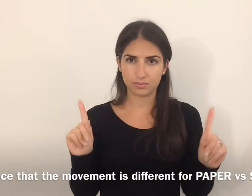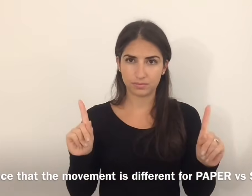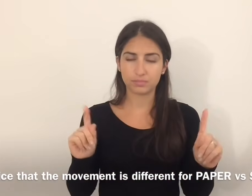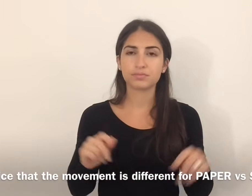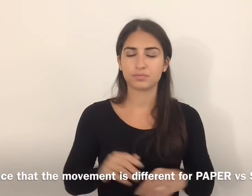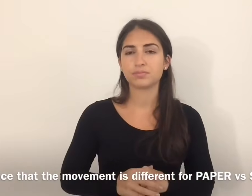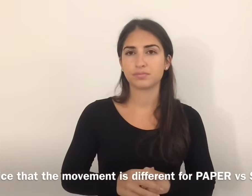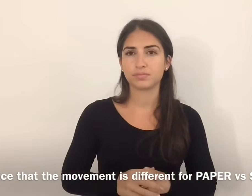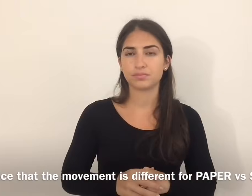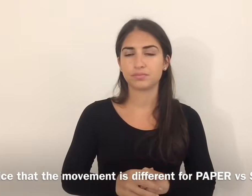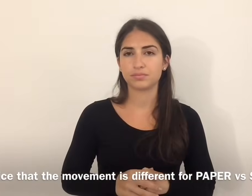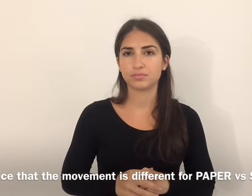Movements are different.